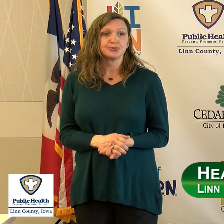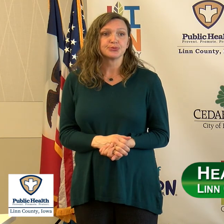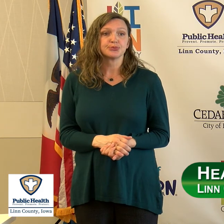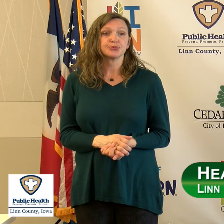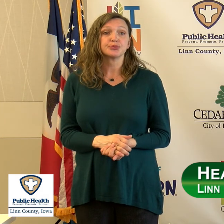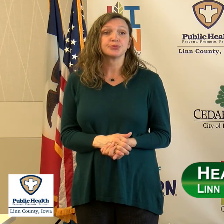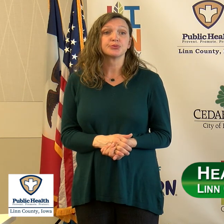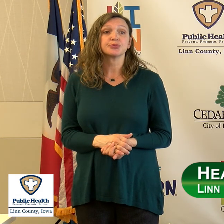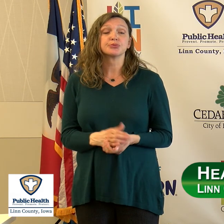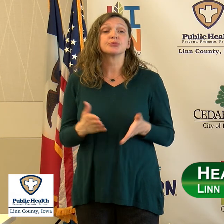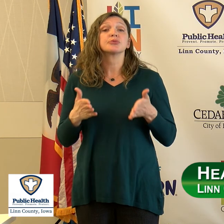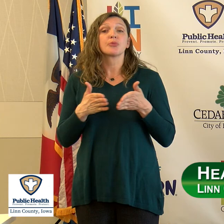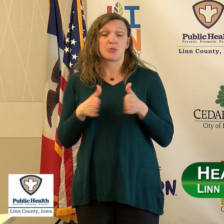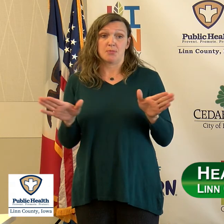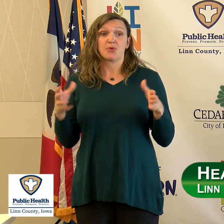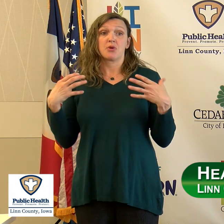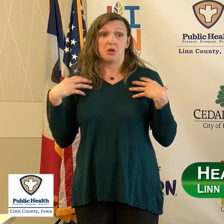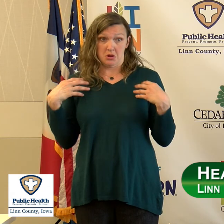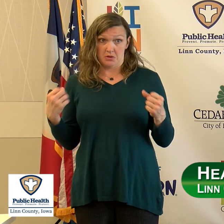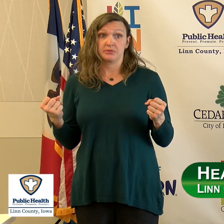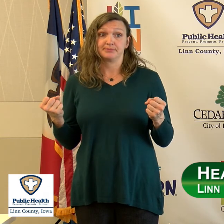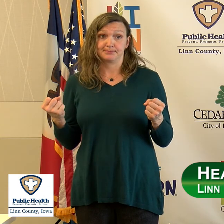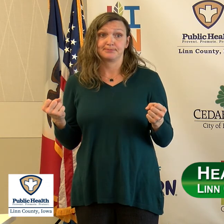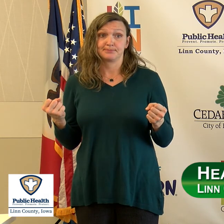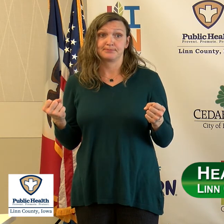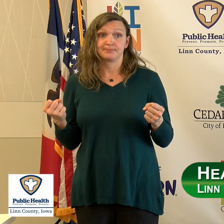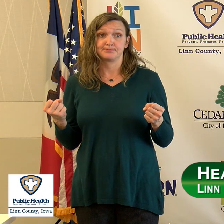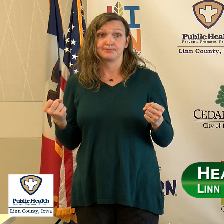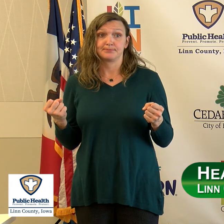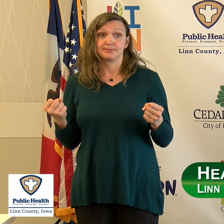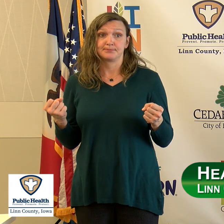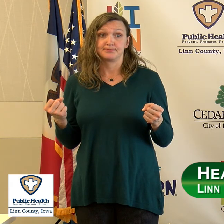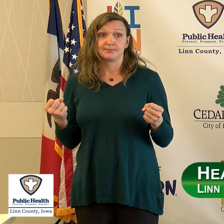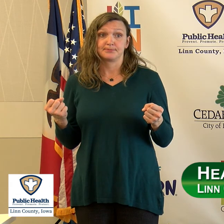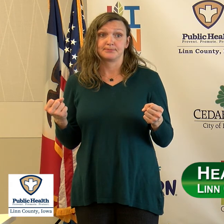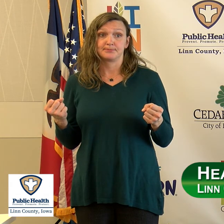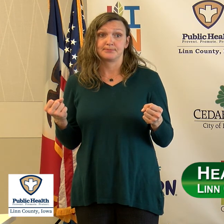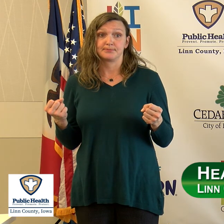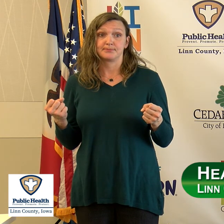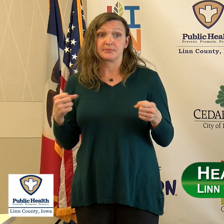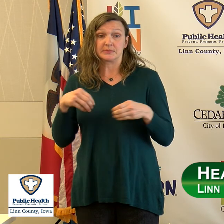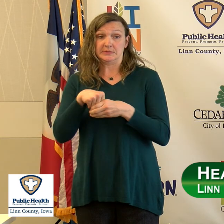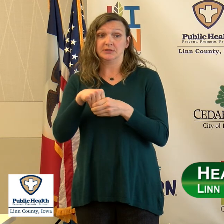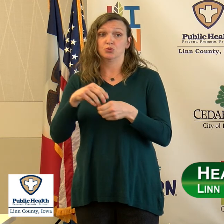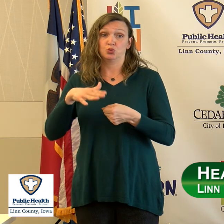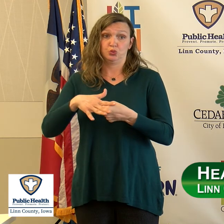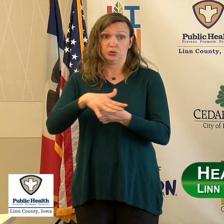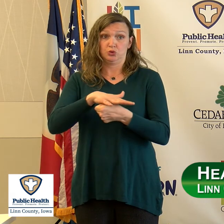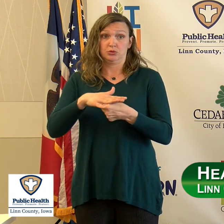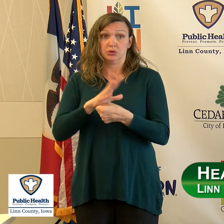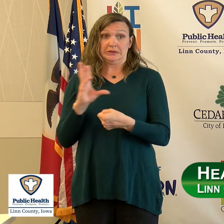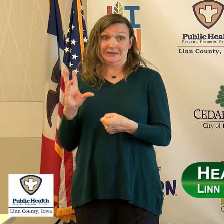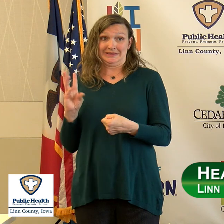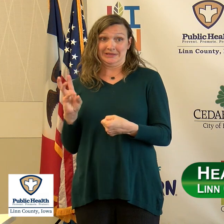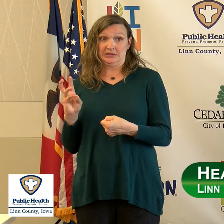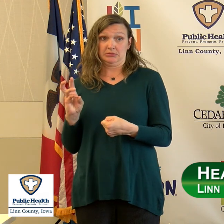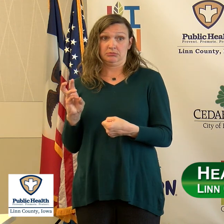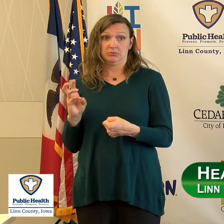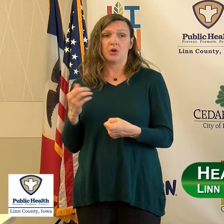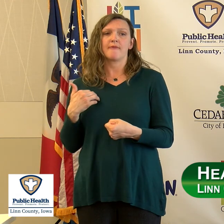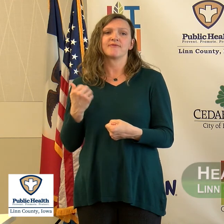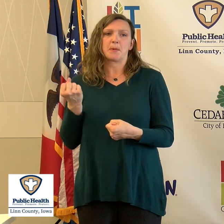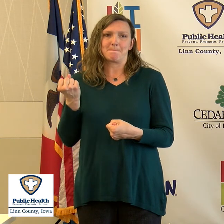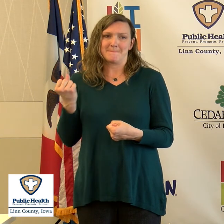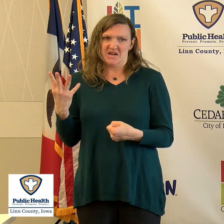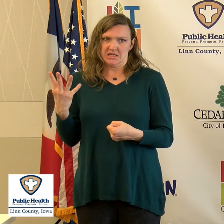as other activities that are occurring within our region, we have several residents within Cedar Rapids that